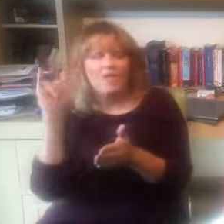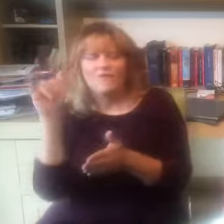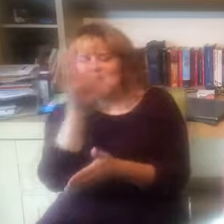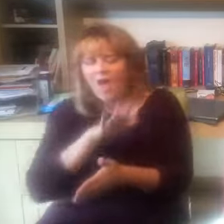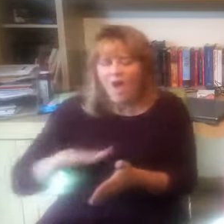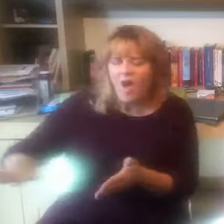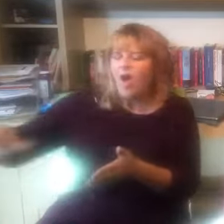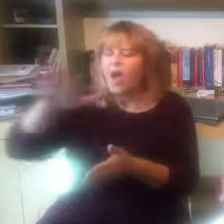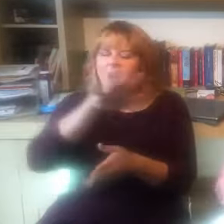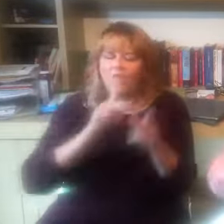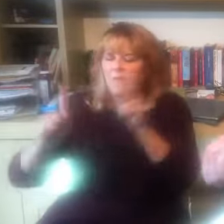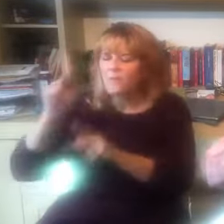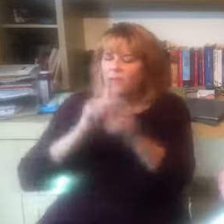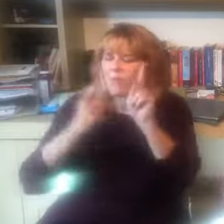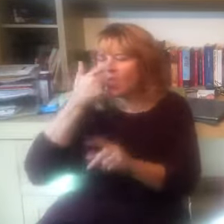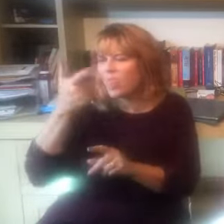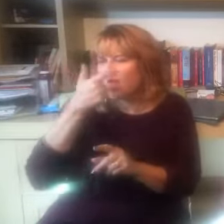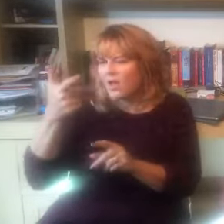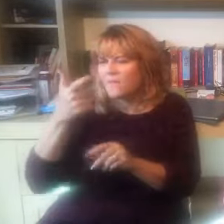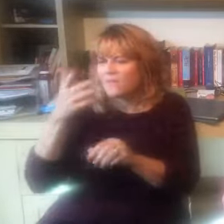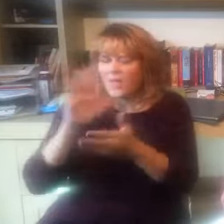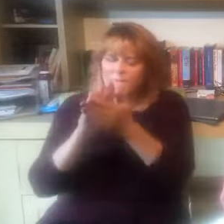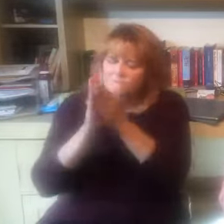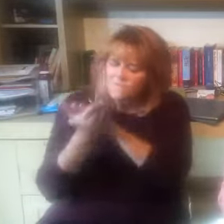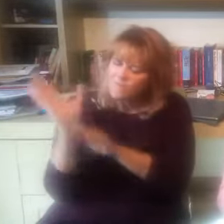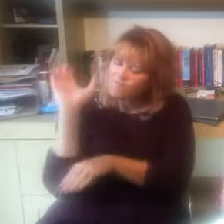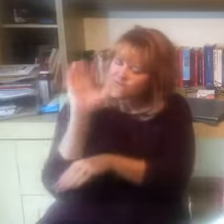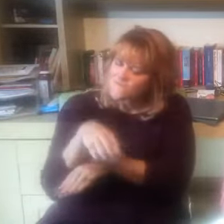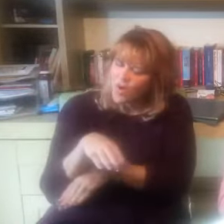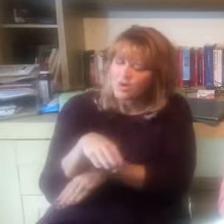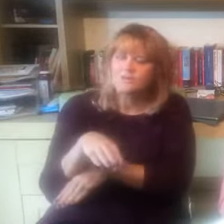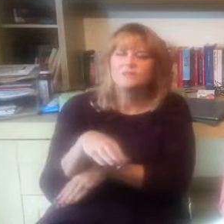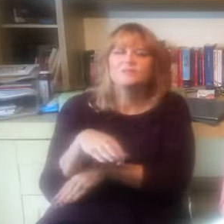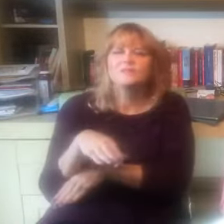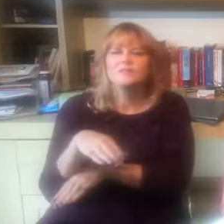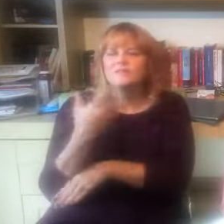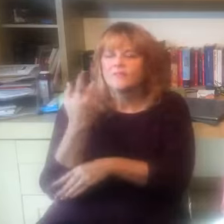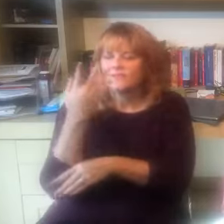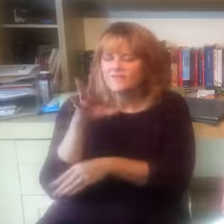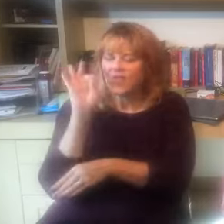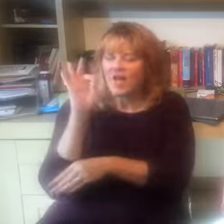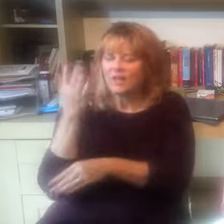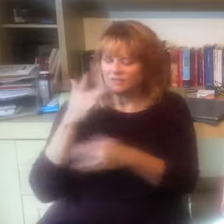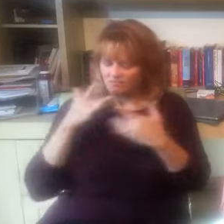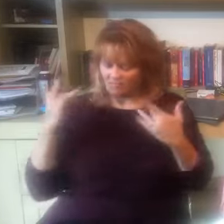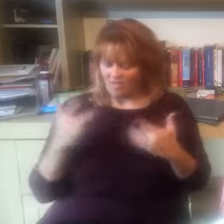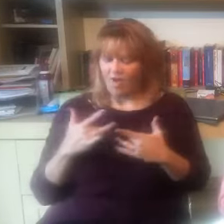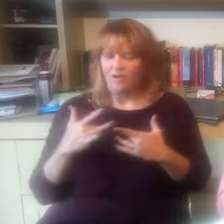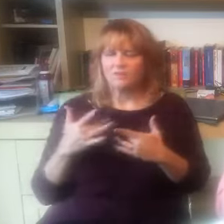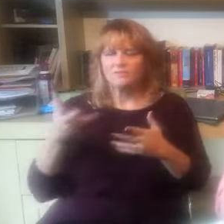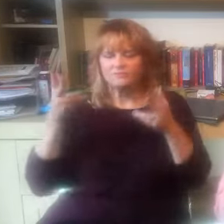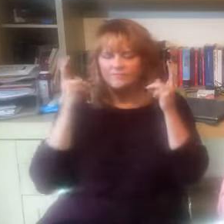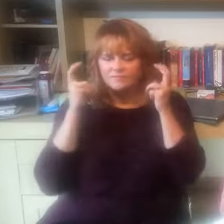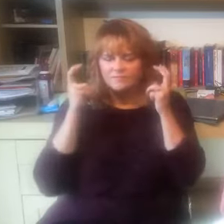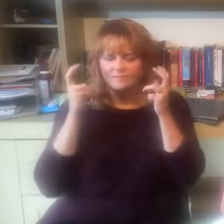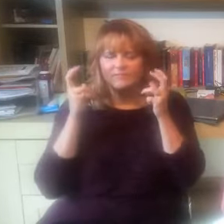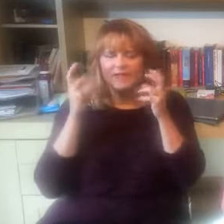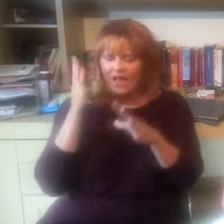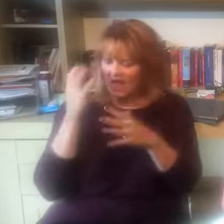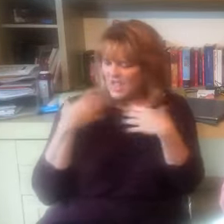get responses from, and cause them to let this truth find a place in their heart. I ask that you heal